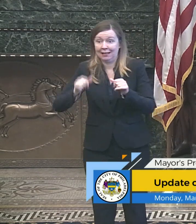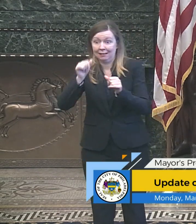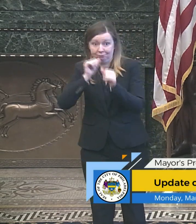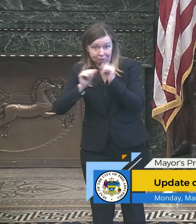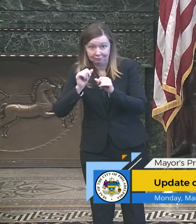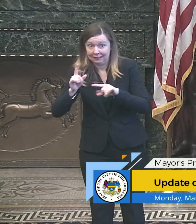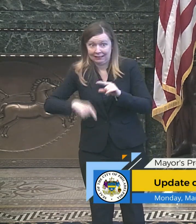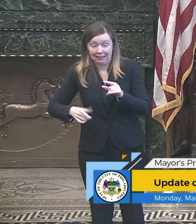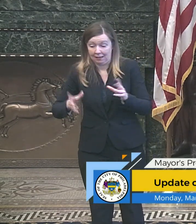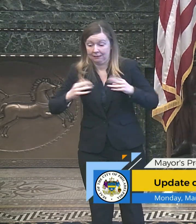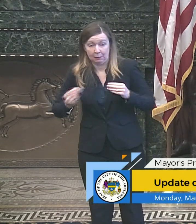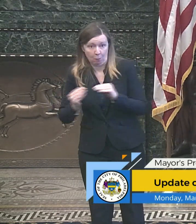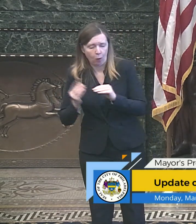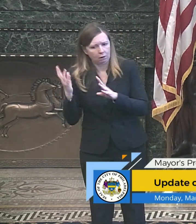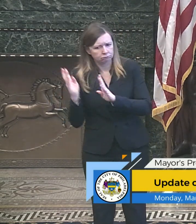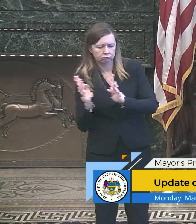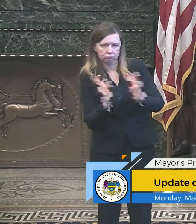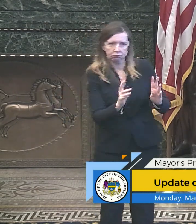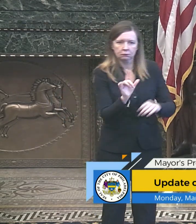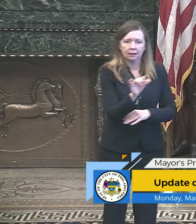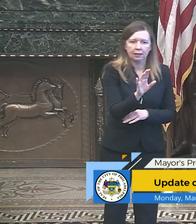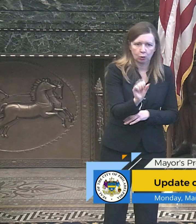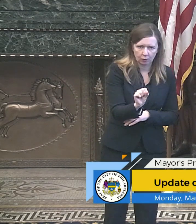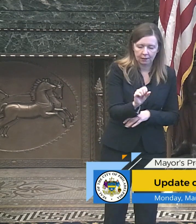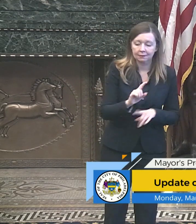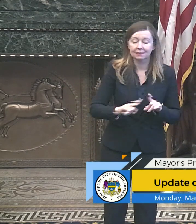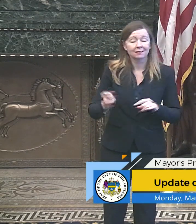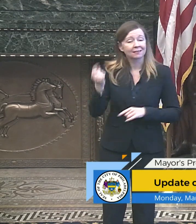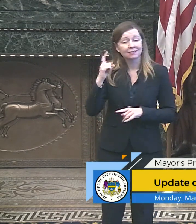demand. And as I said, the timing is